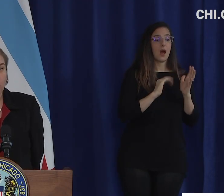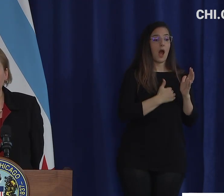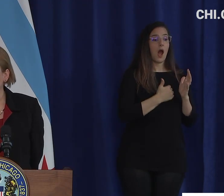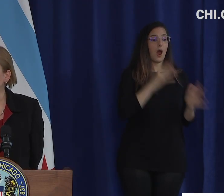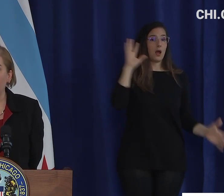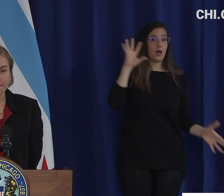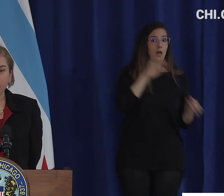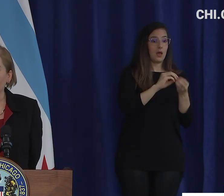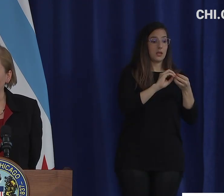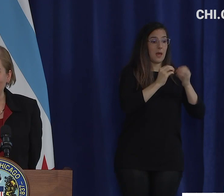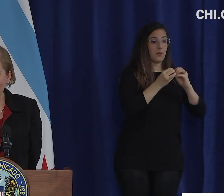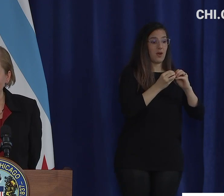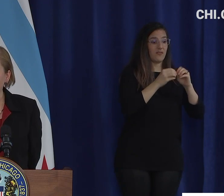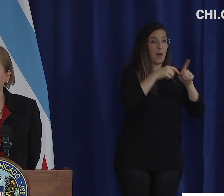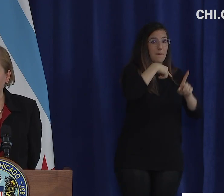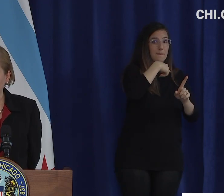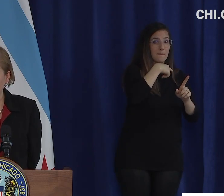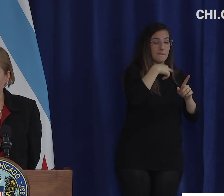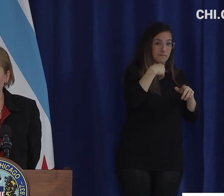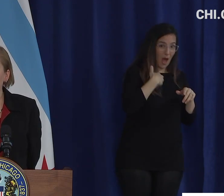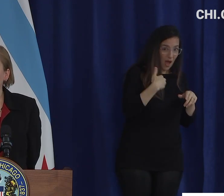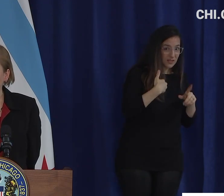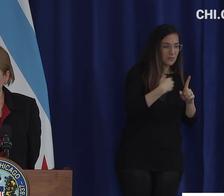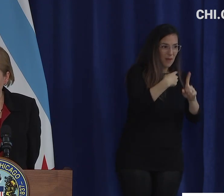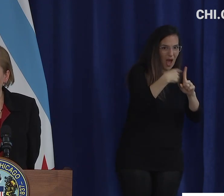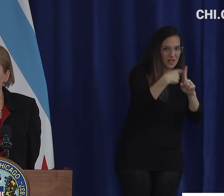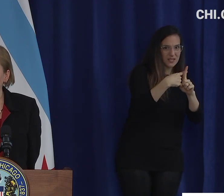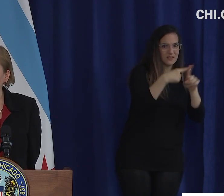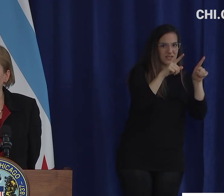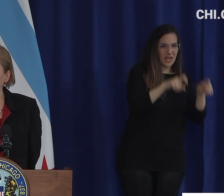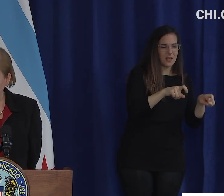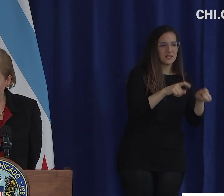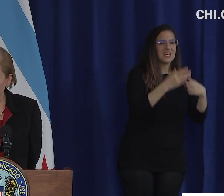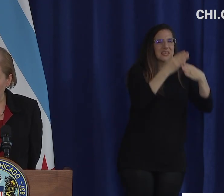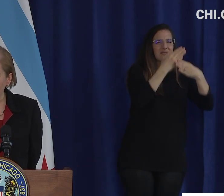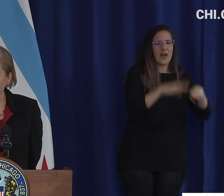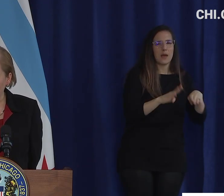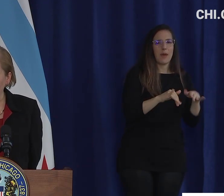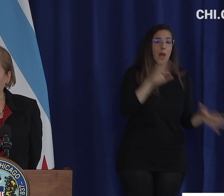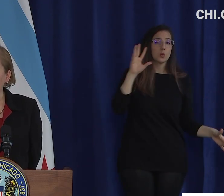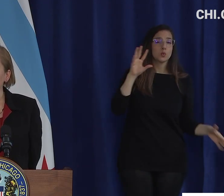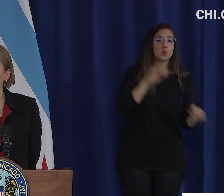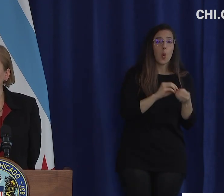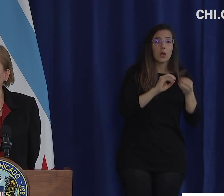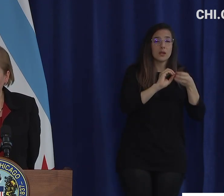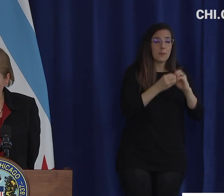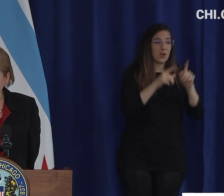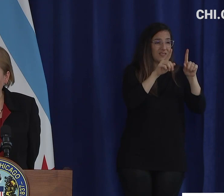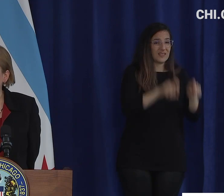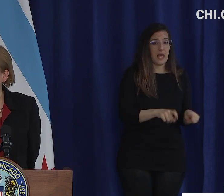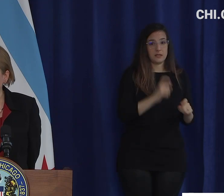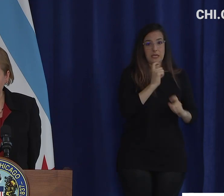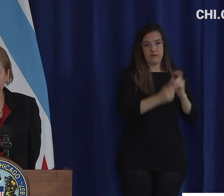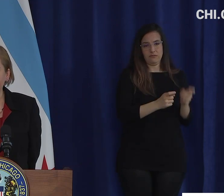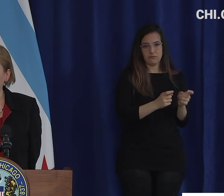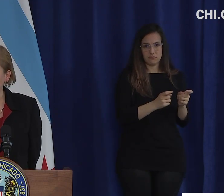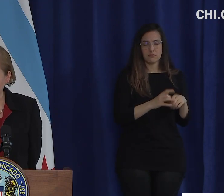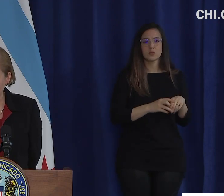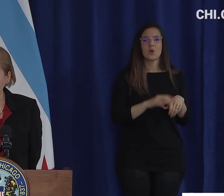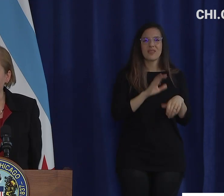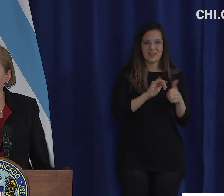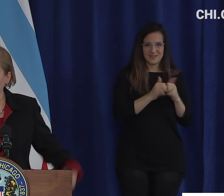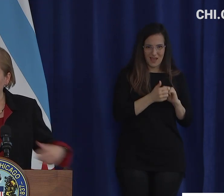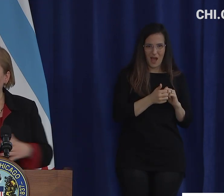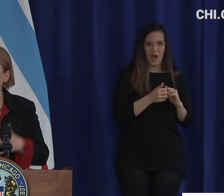the total number of tests that are done. That is how the Illinois Department of Public Health reports out on positivity